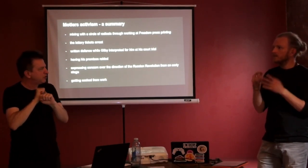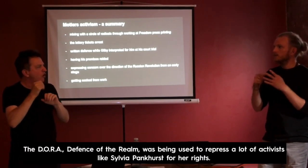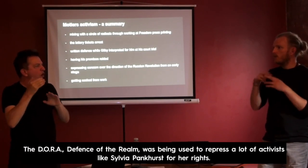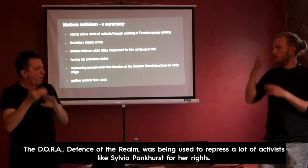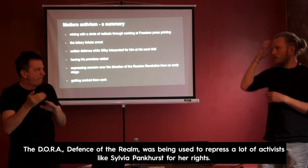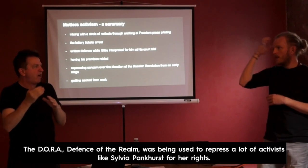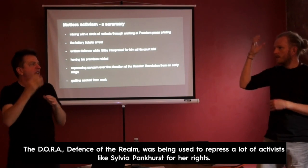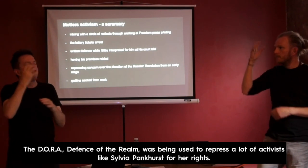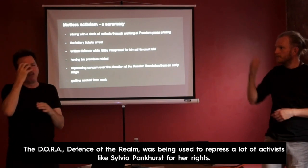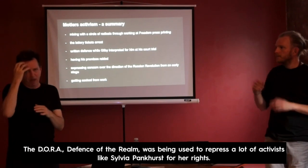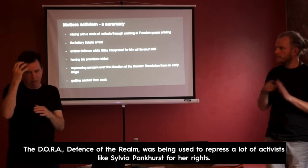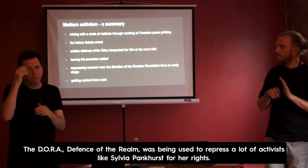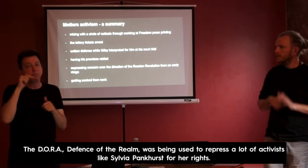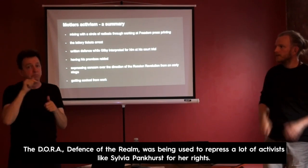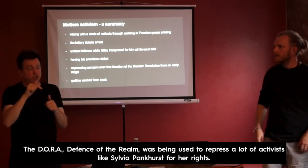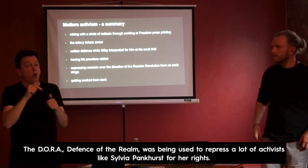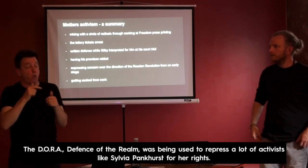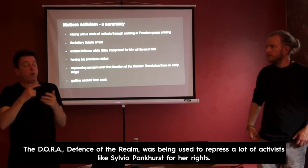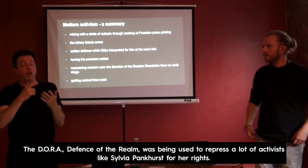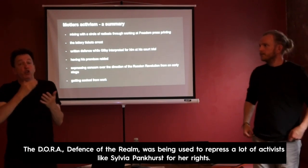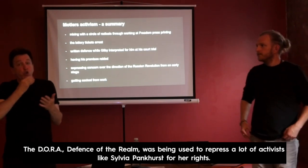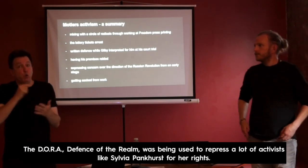The Dora Defence of the Realm